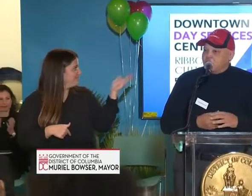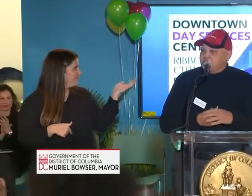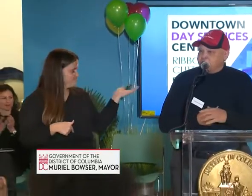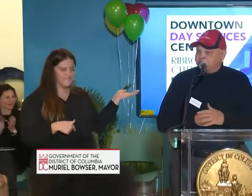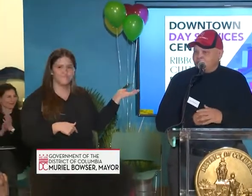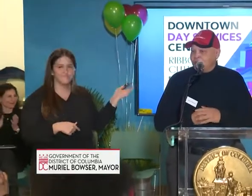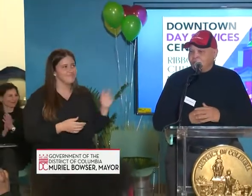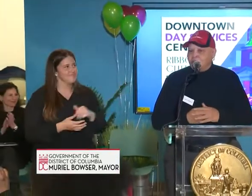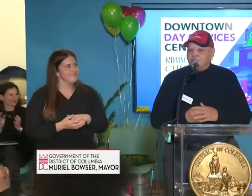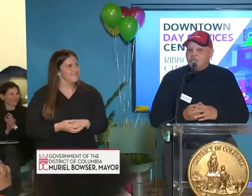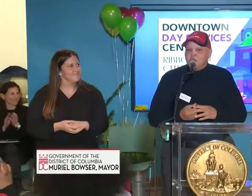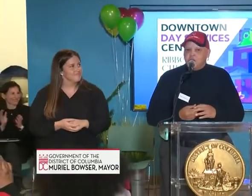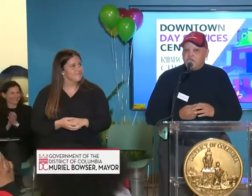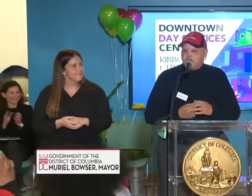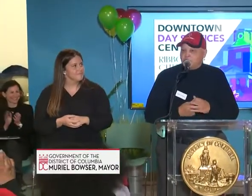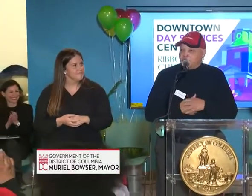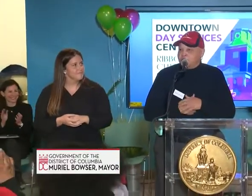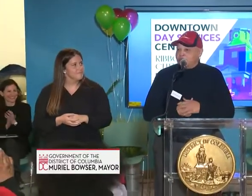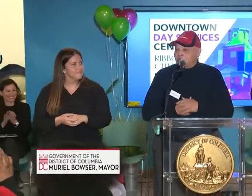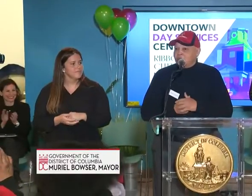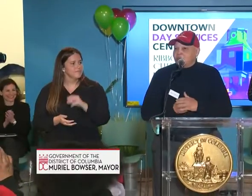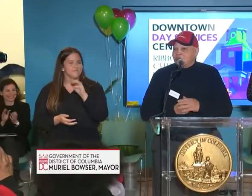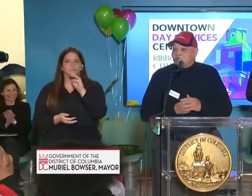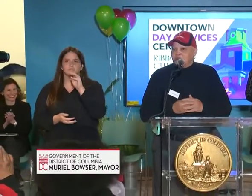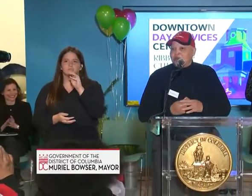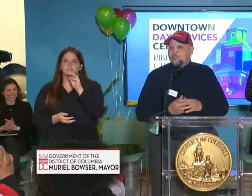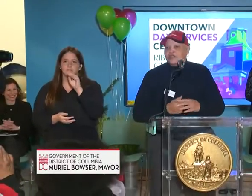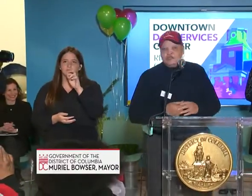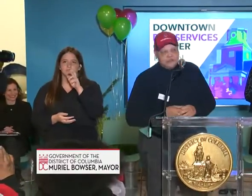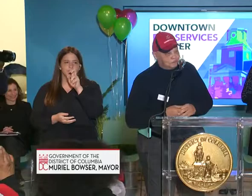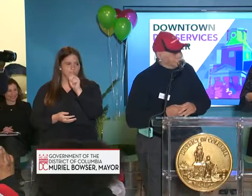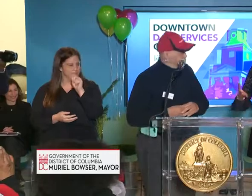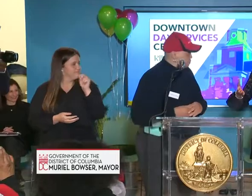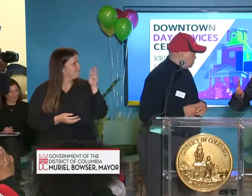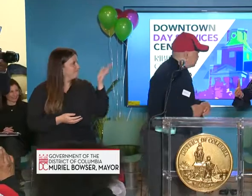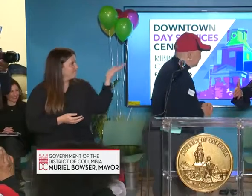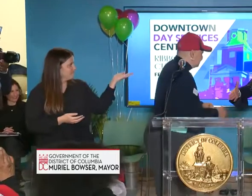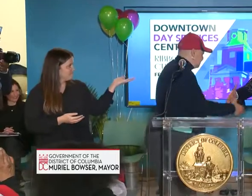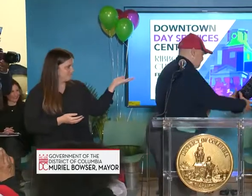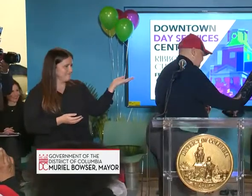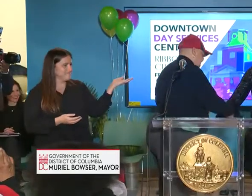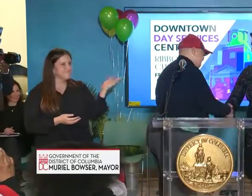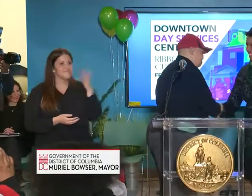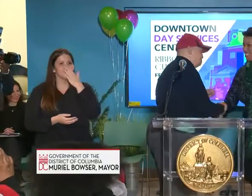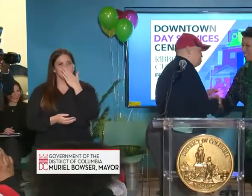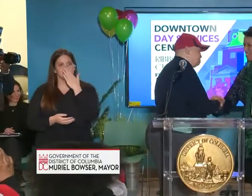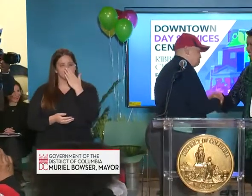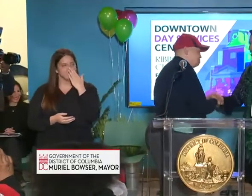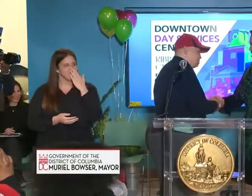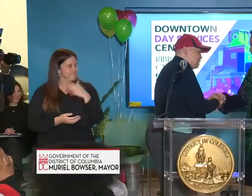the Honorable Muriel Bowser.